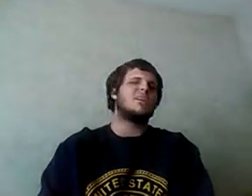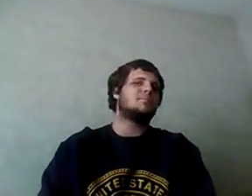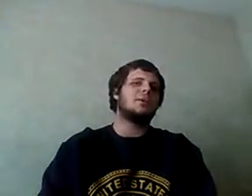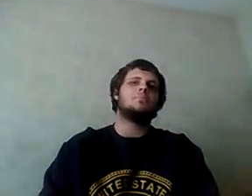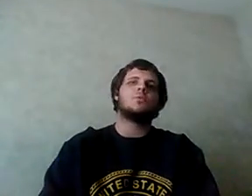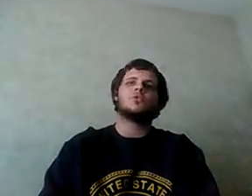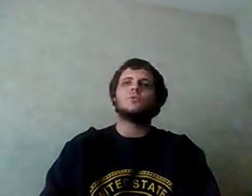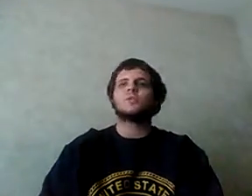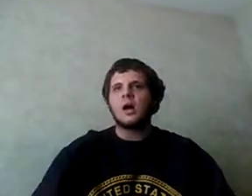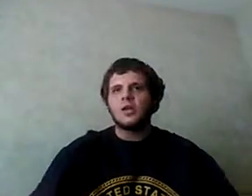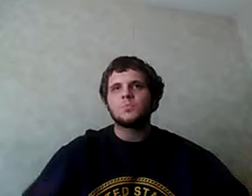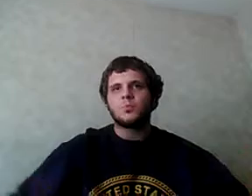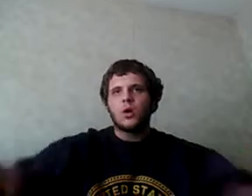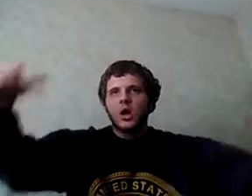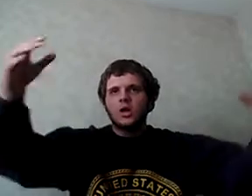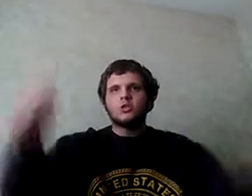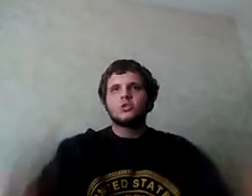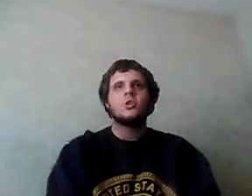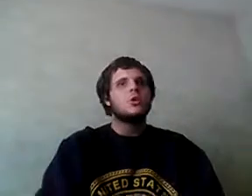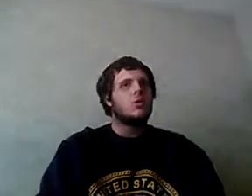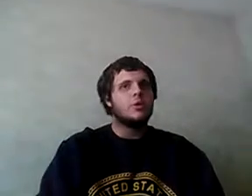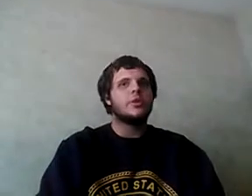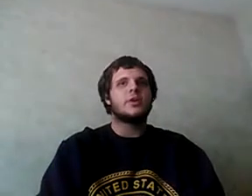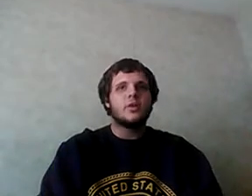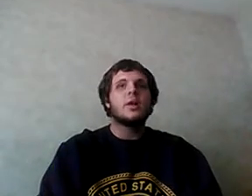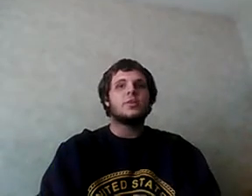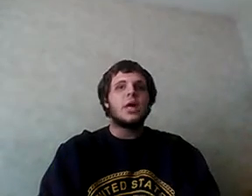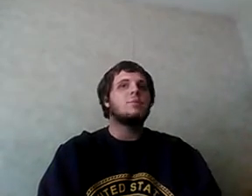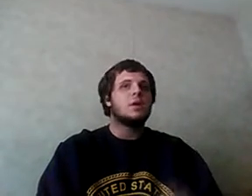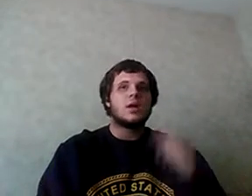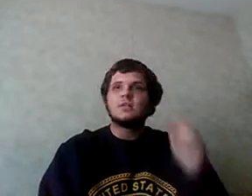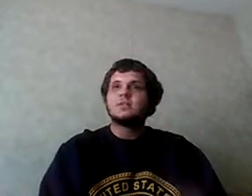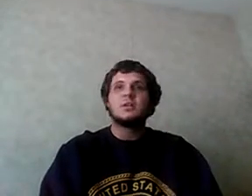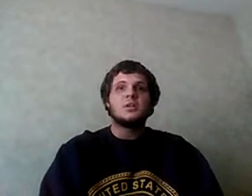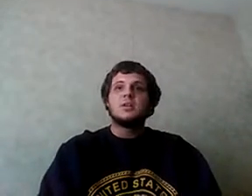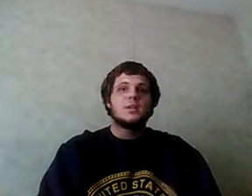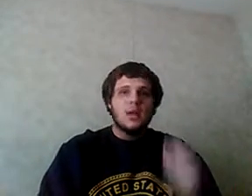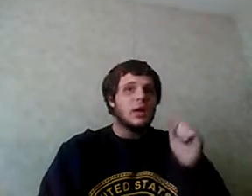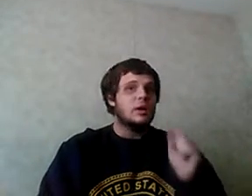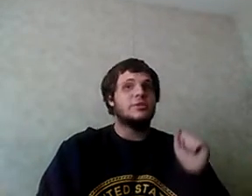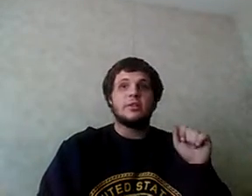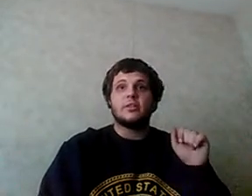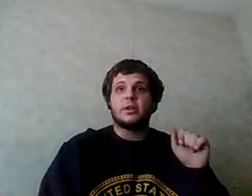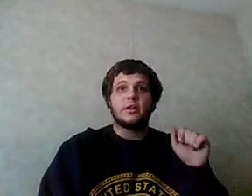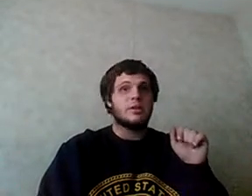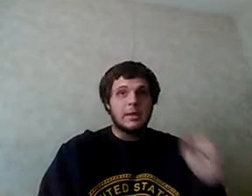don't have people using ice barrage or anything like that because, yeah, like in